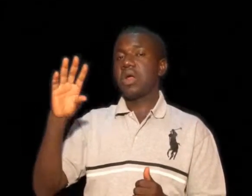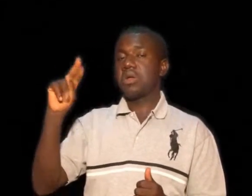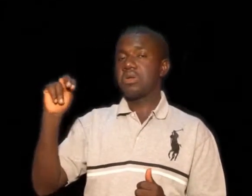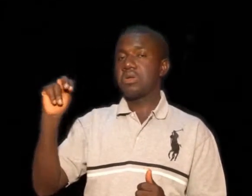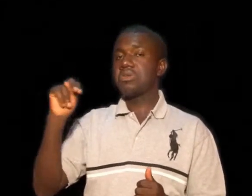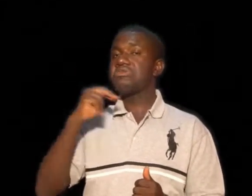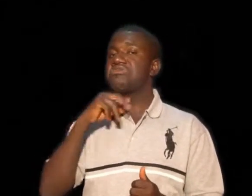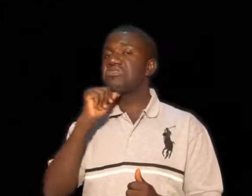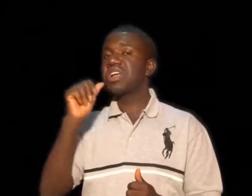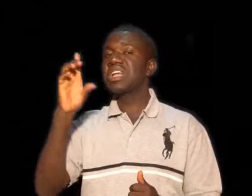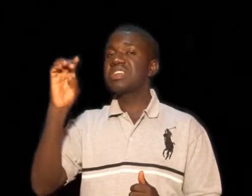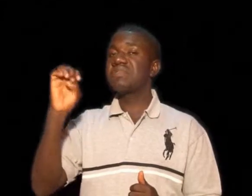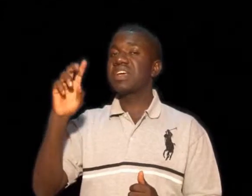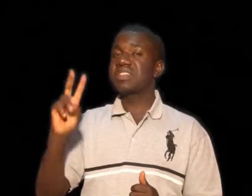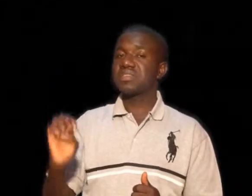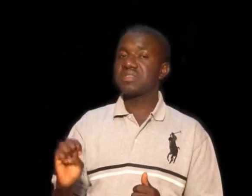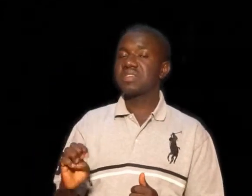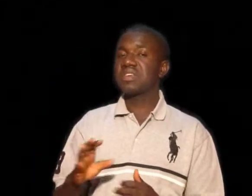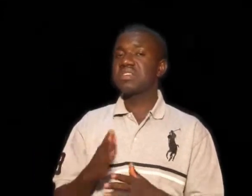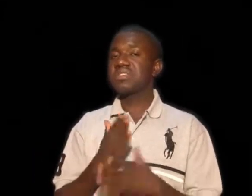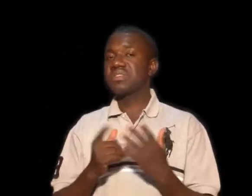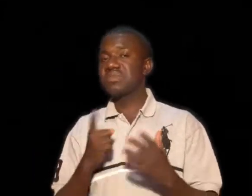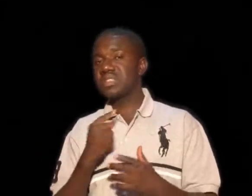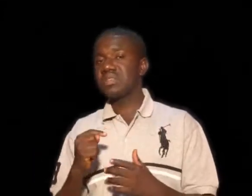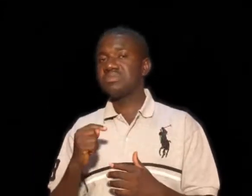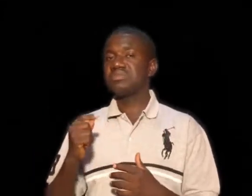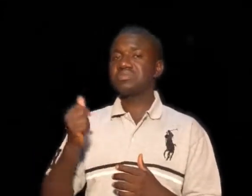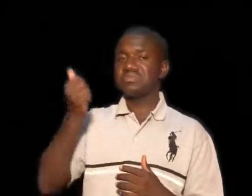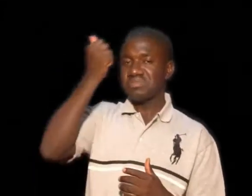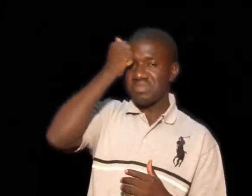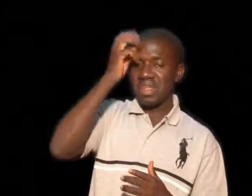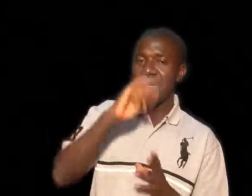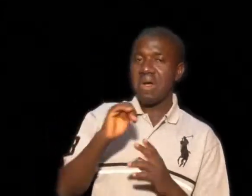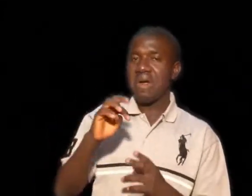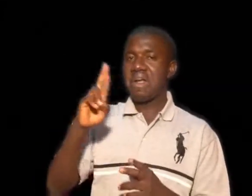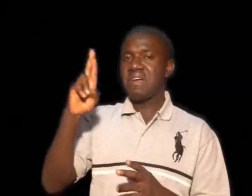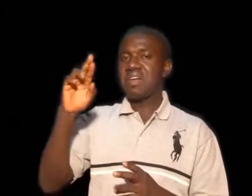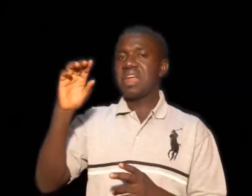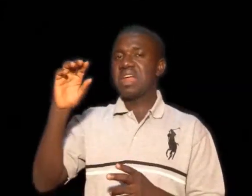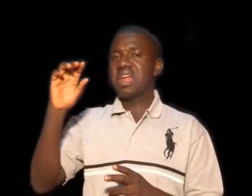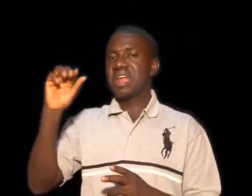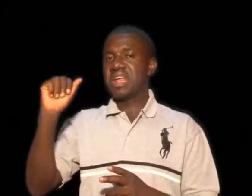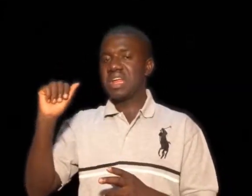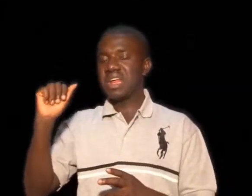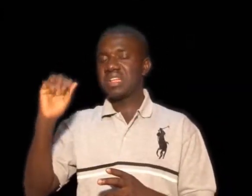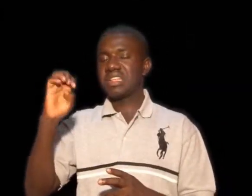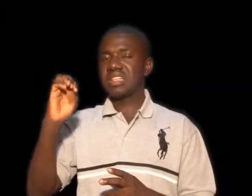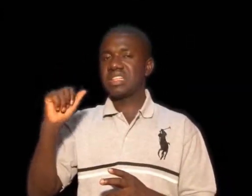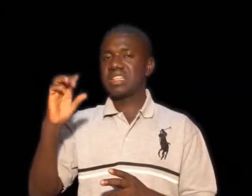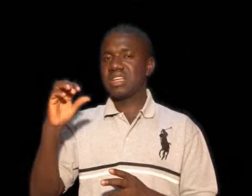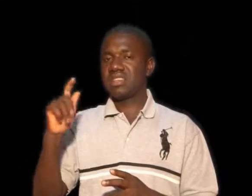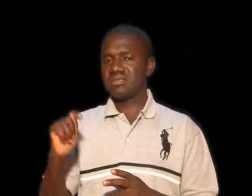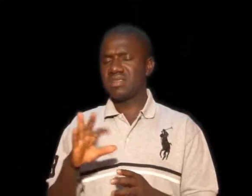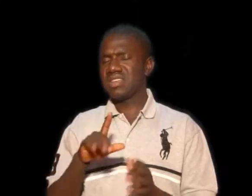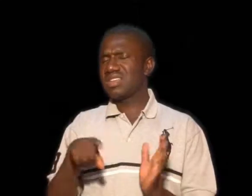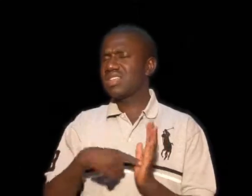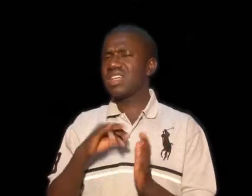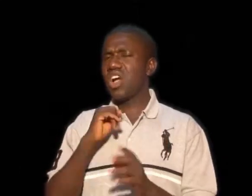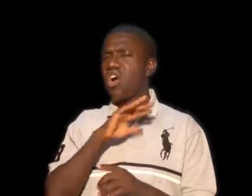also defective, feeble-minded, imbecile, moron, or retarded. These are